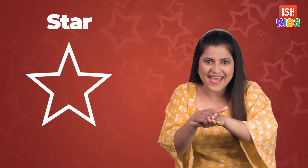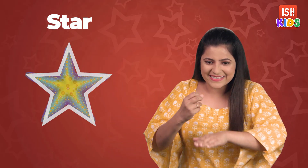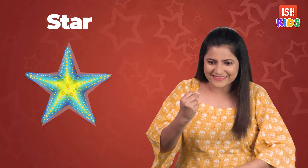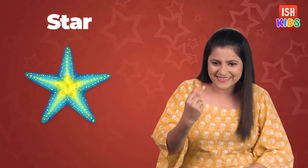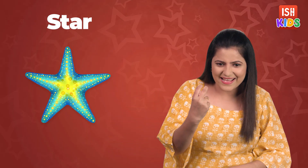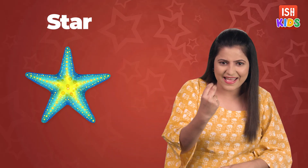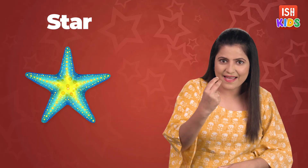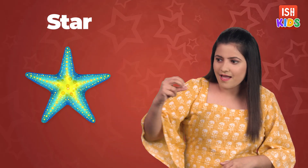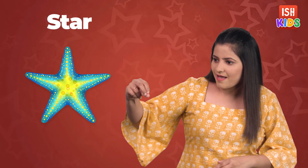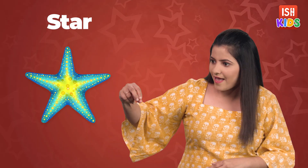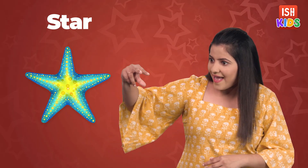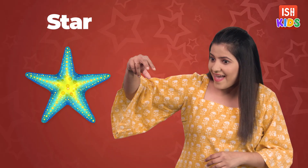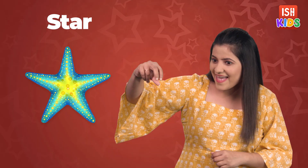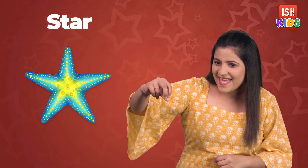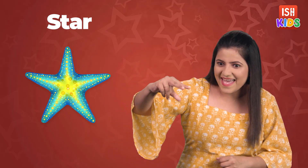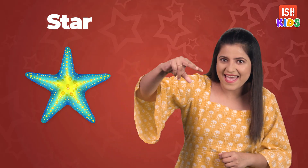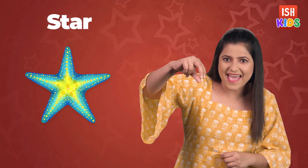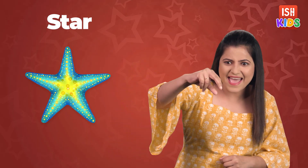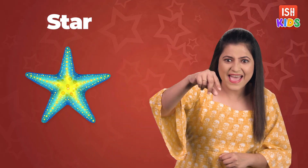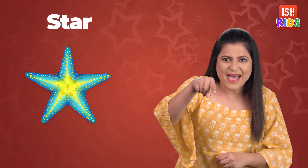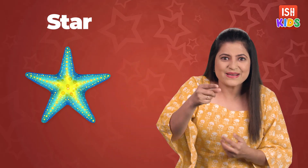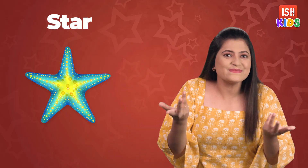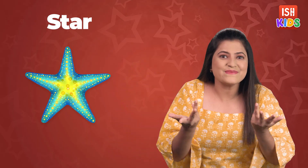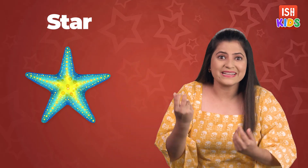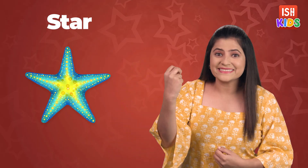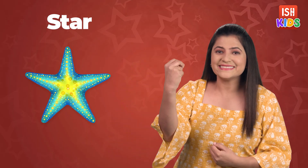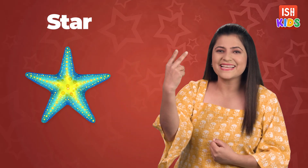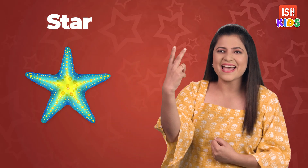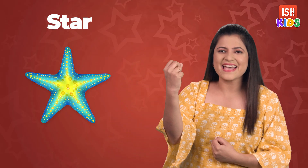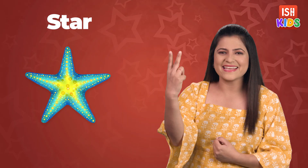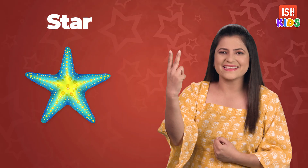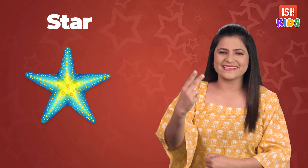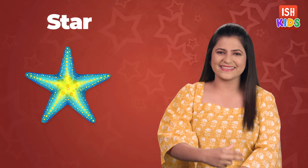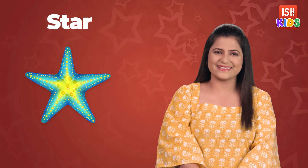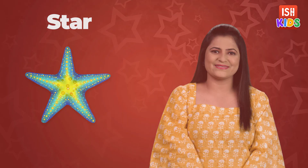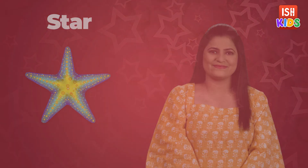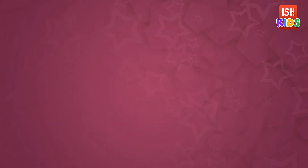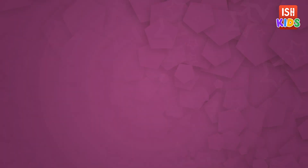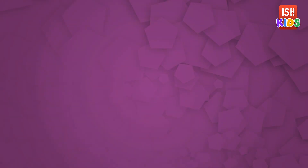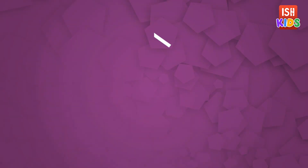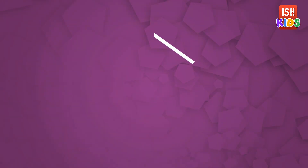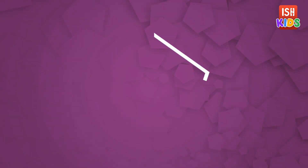beach. There is the starfish which swims in the ocean. It is in the star shape.